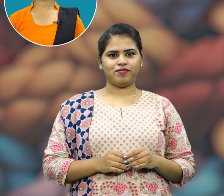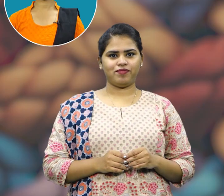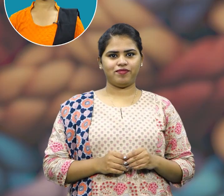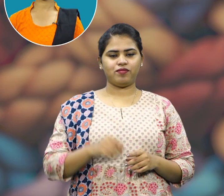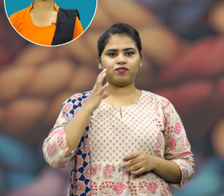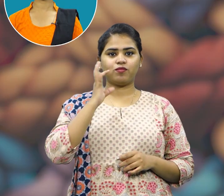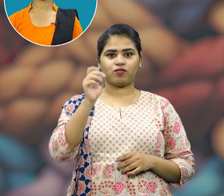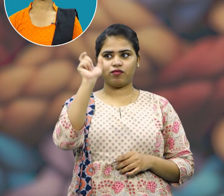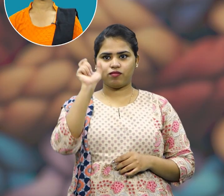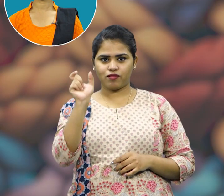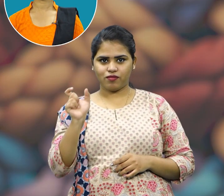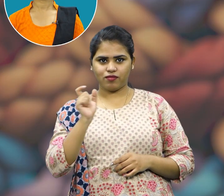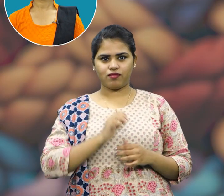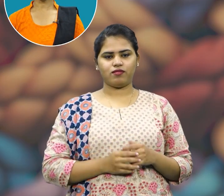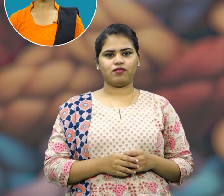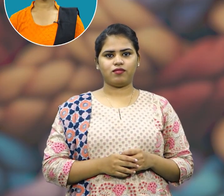Keywords: